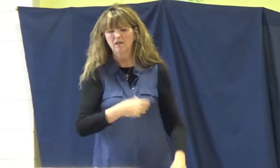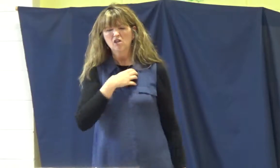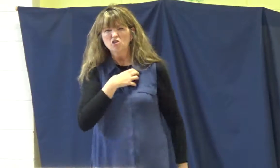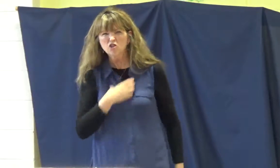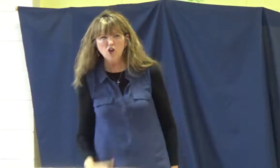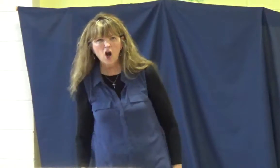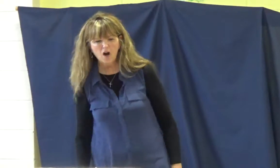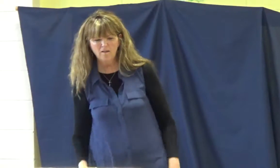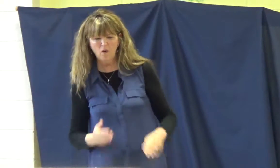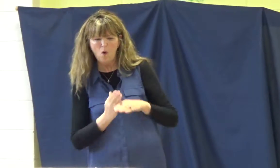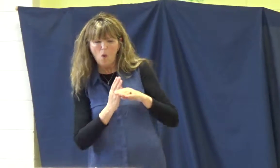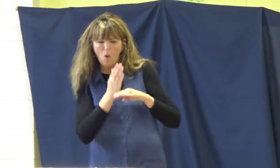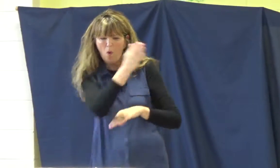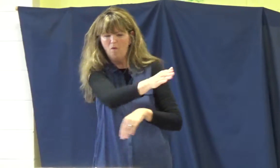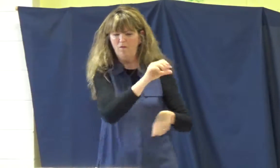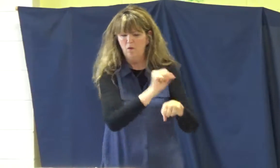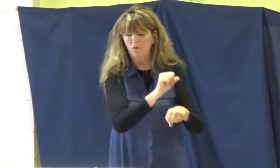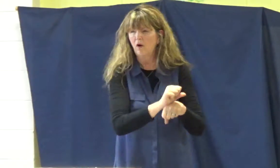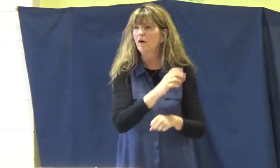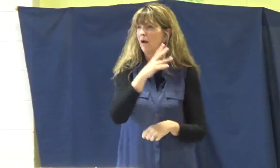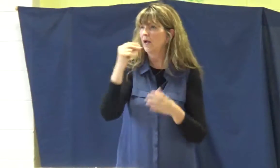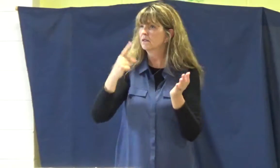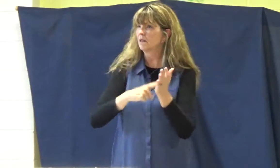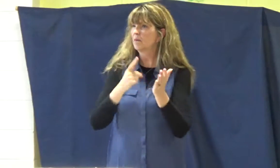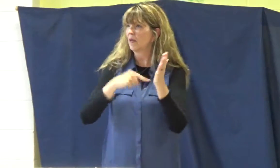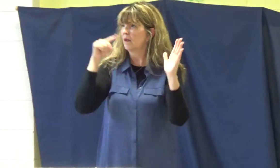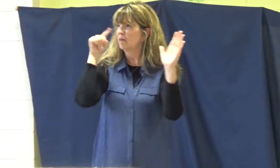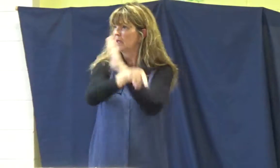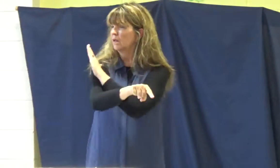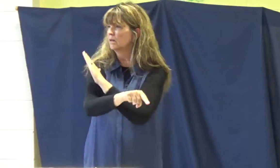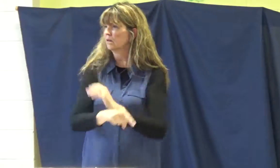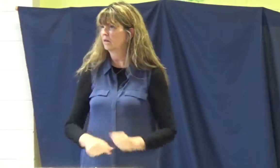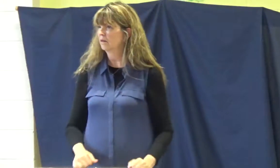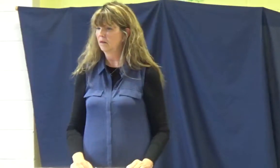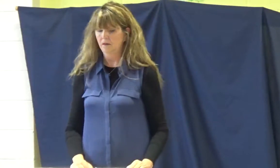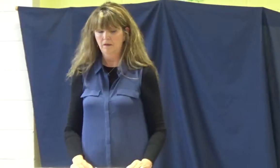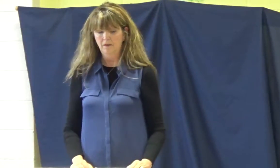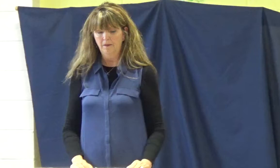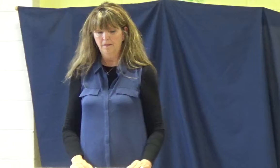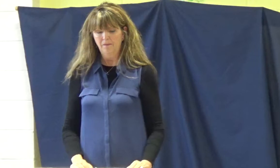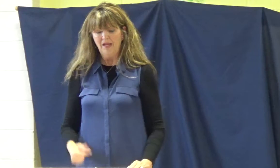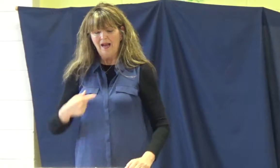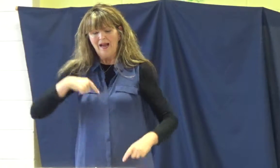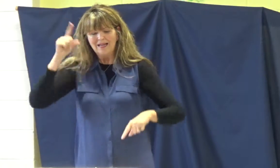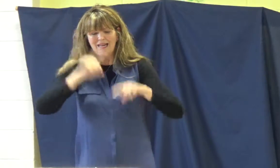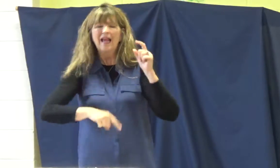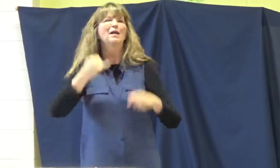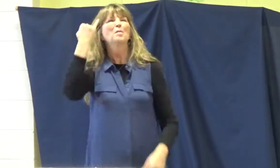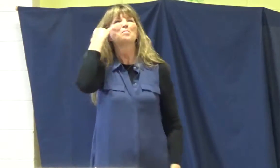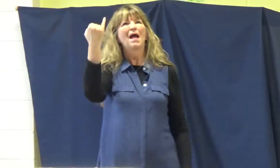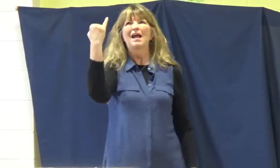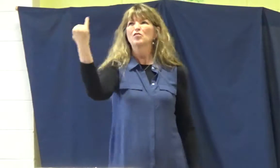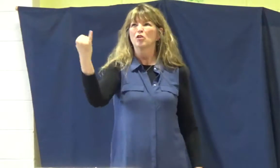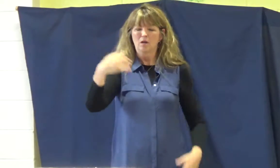beaten, whipped, starved, overworked, and sometimes killed. I can't